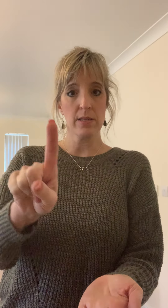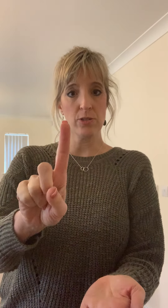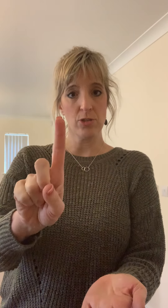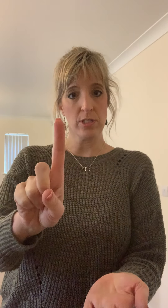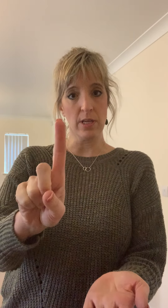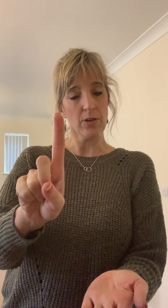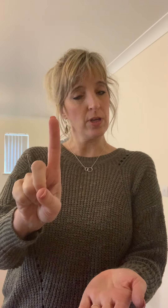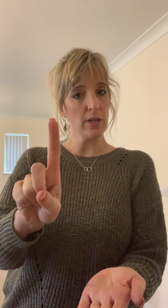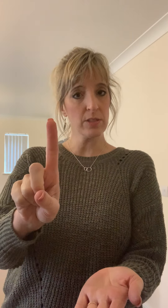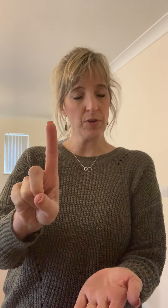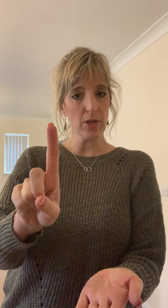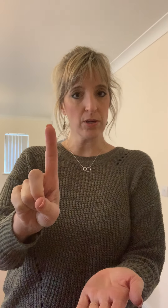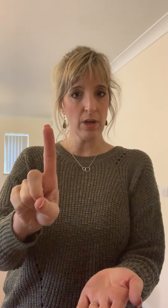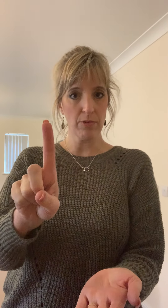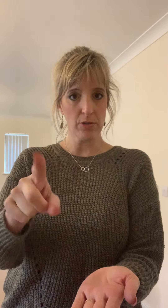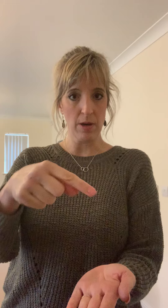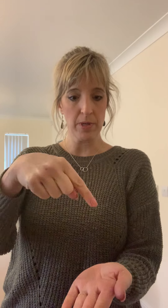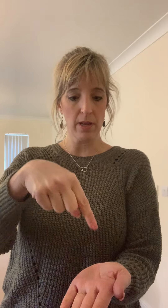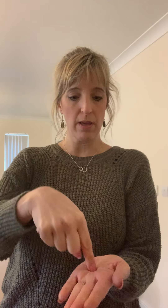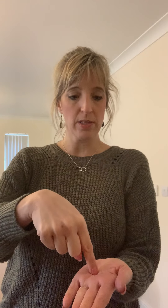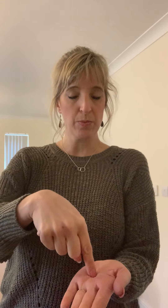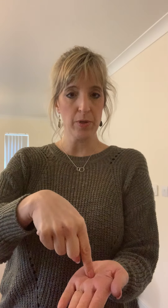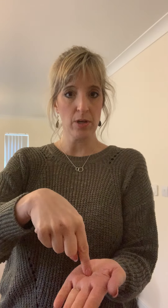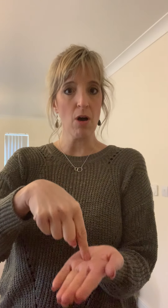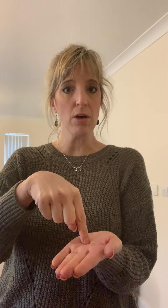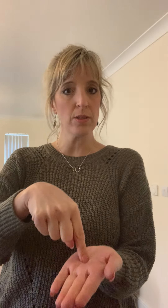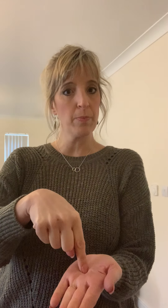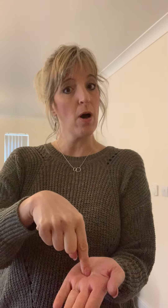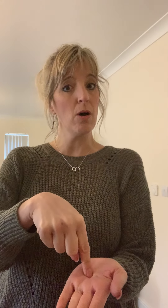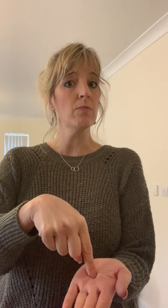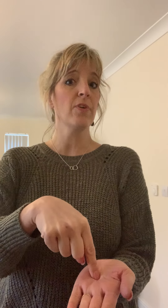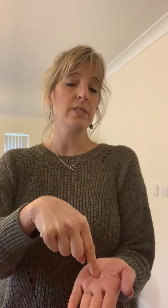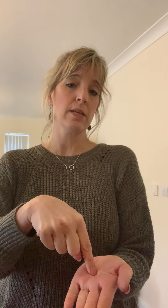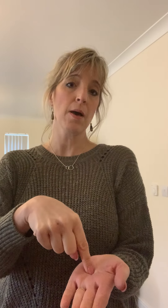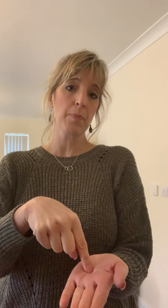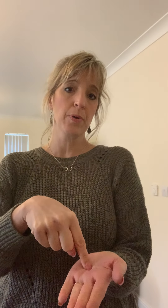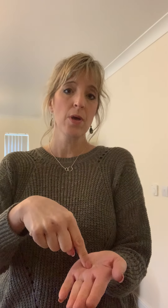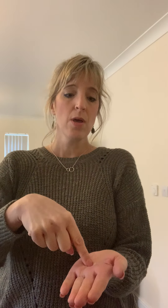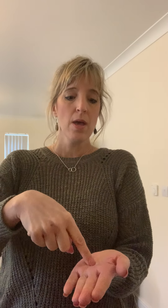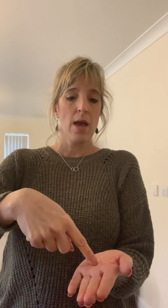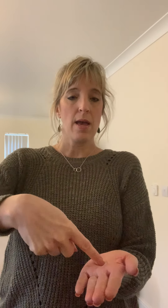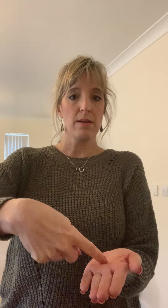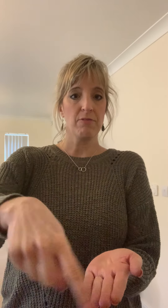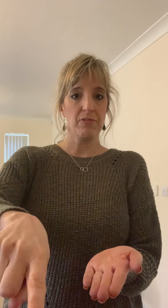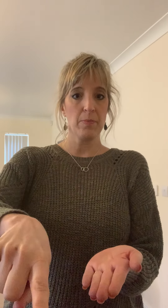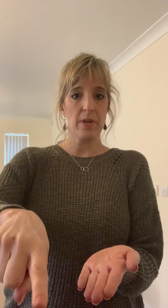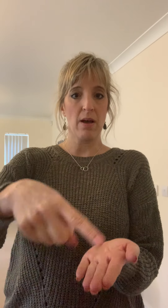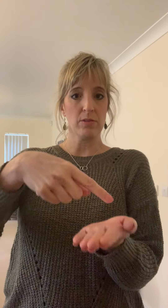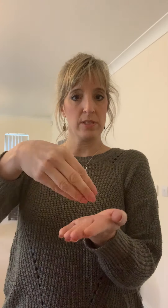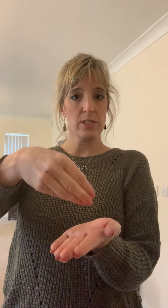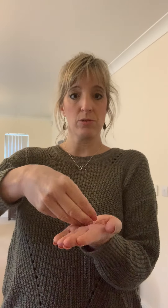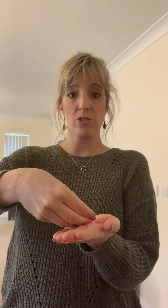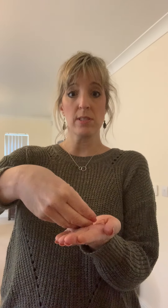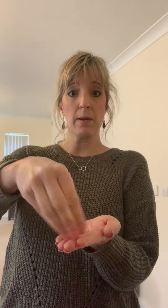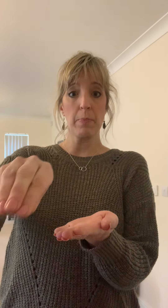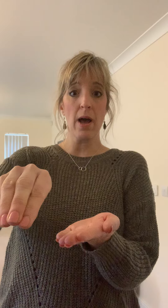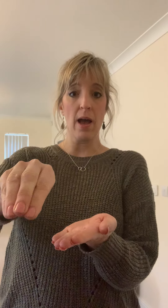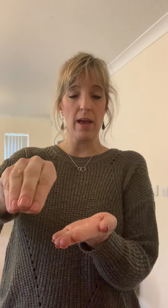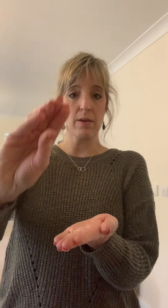you just take your index finger of your dominant hand, put it on the palm facing up, and flip it out. See, so it's just like buy with